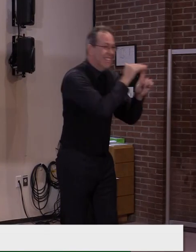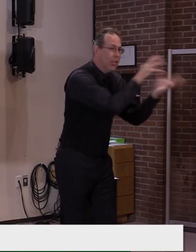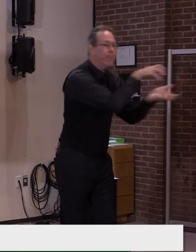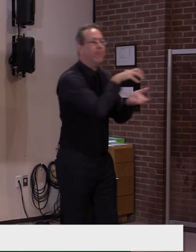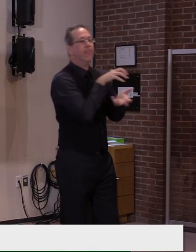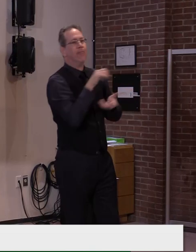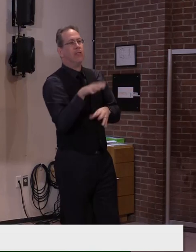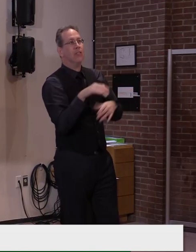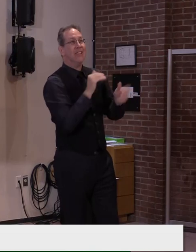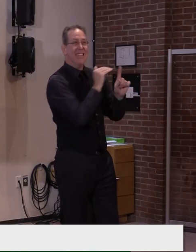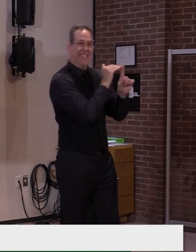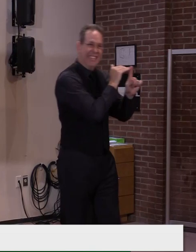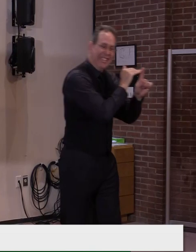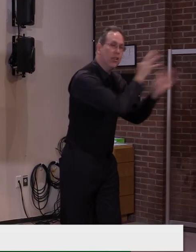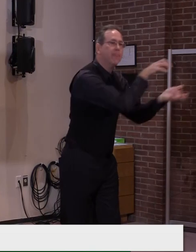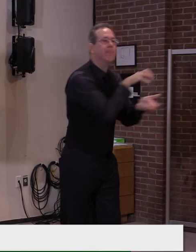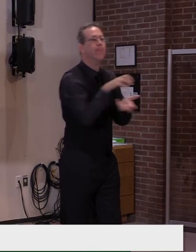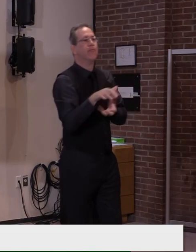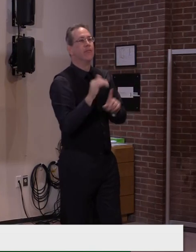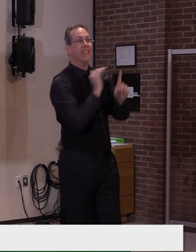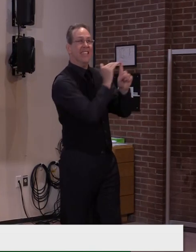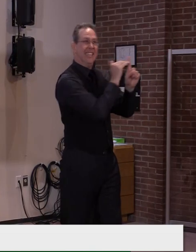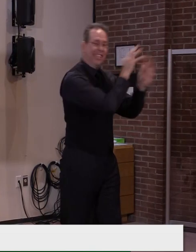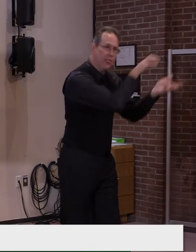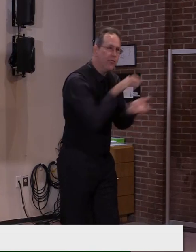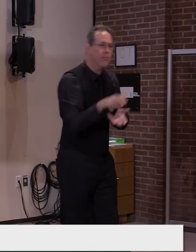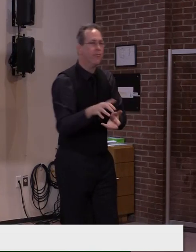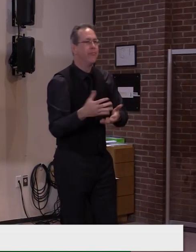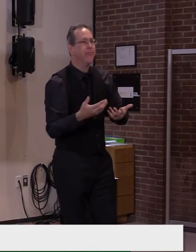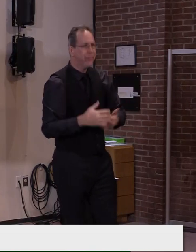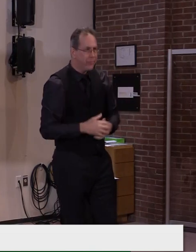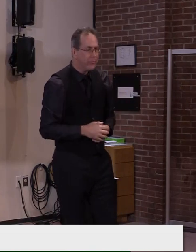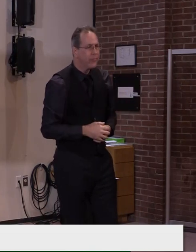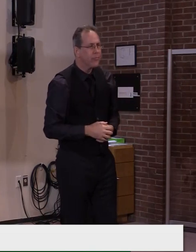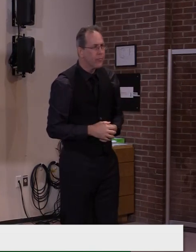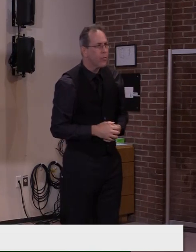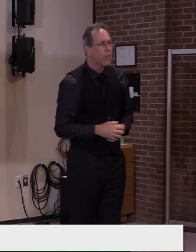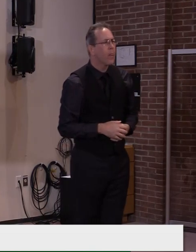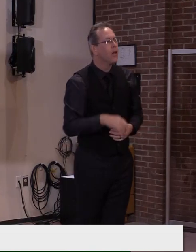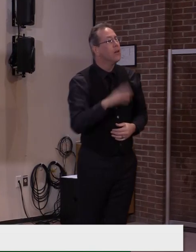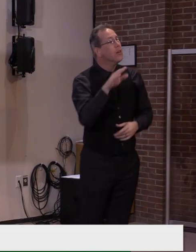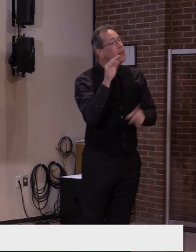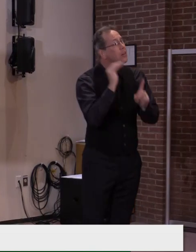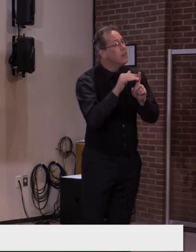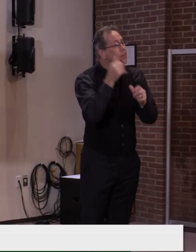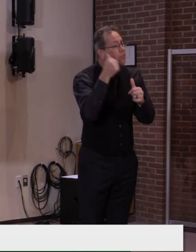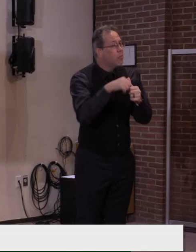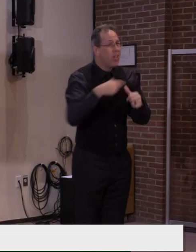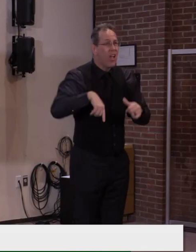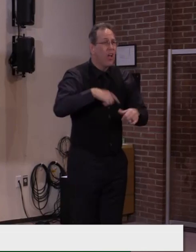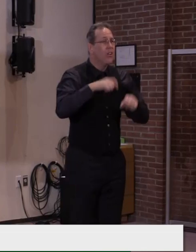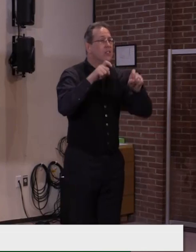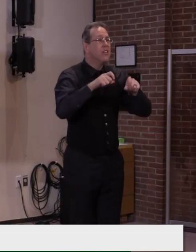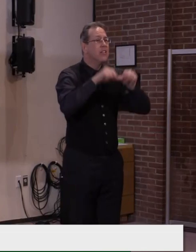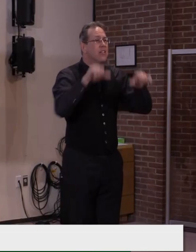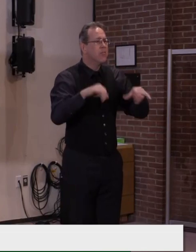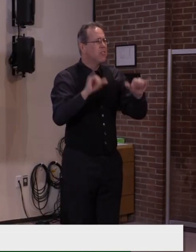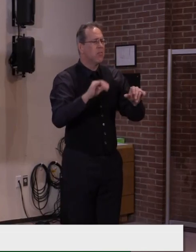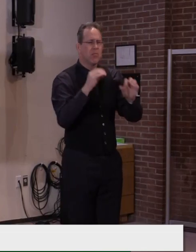as fast as possible. As a reminder, we have a world-class testing infrastructure, which also includes PCR